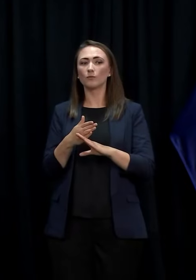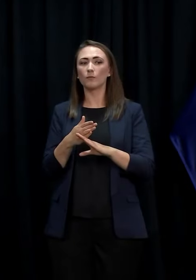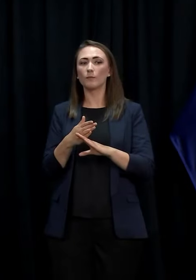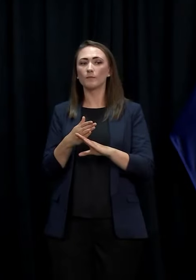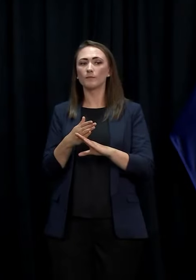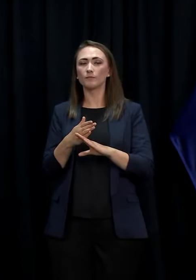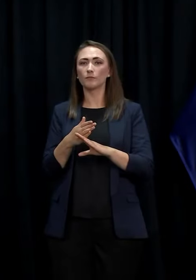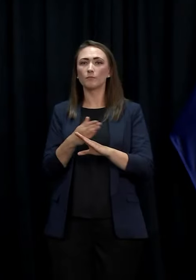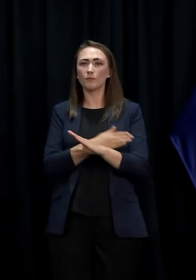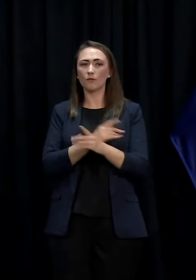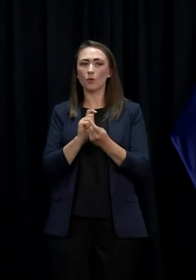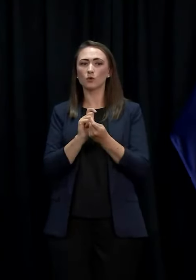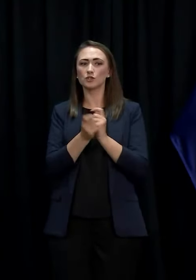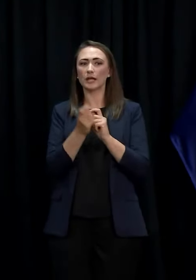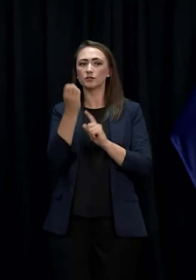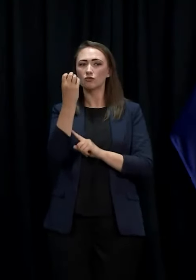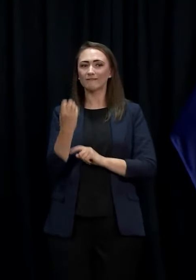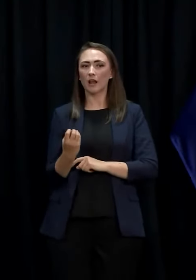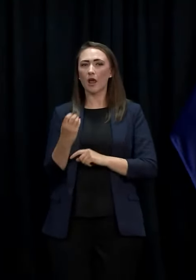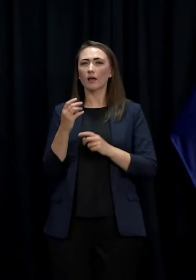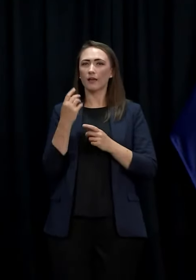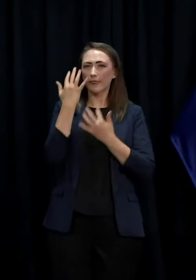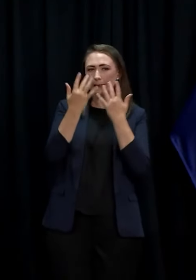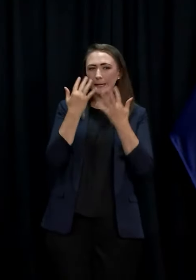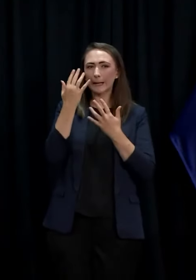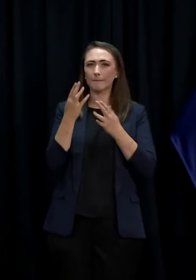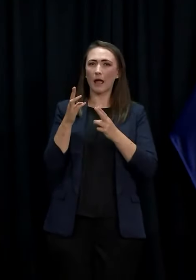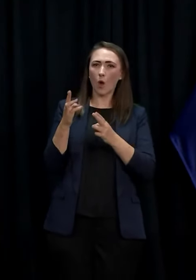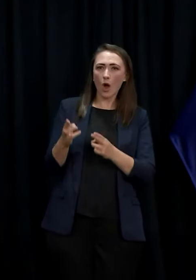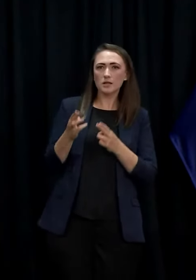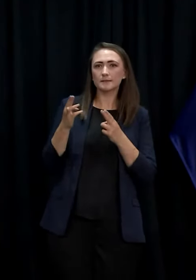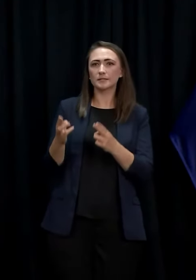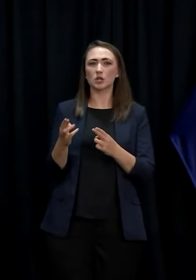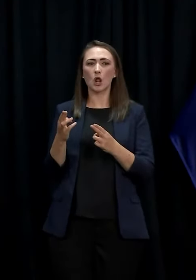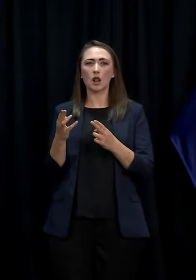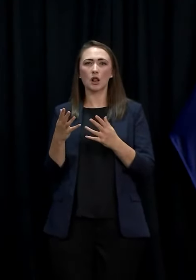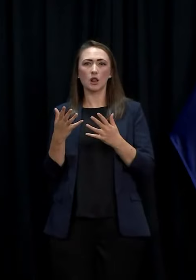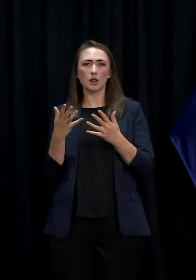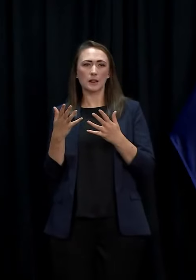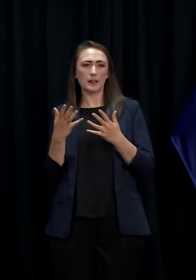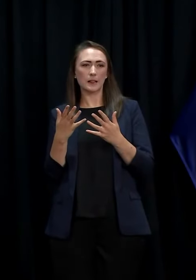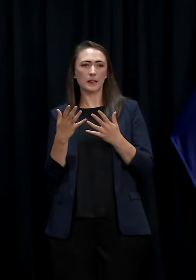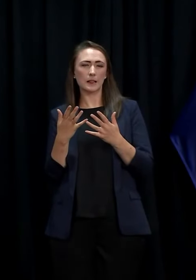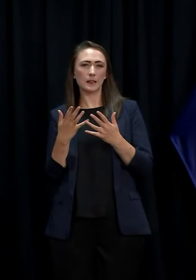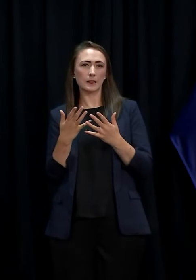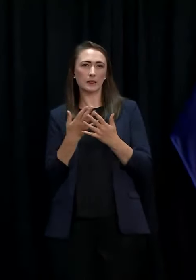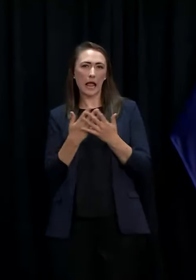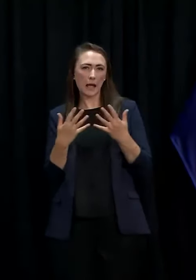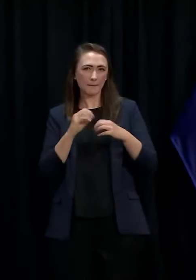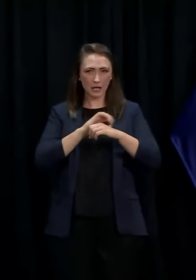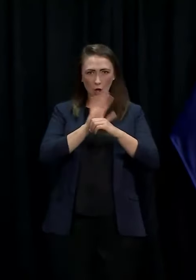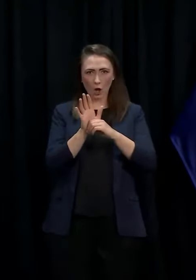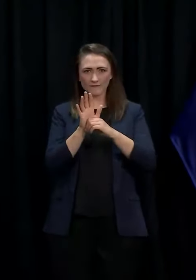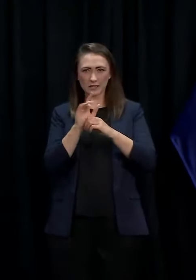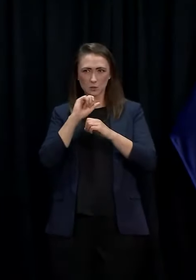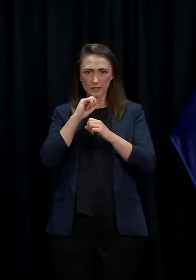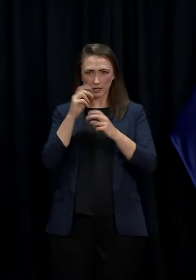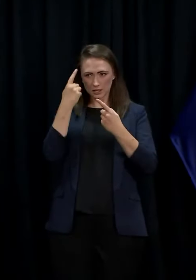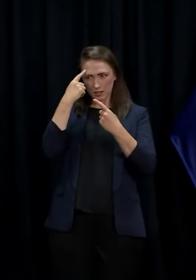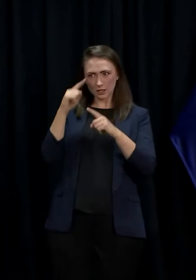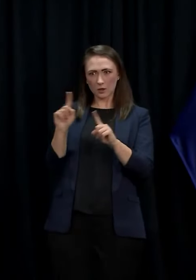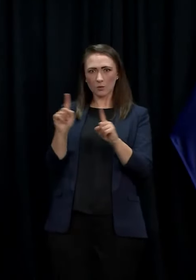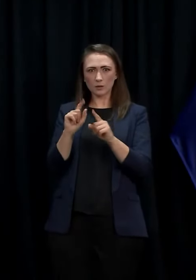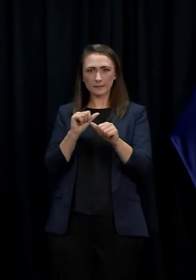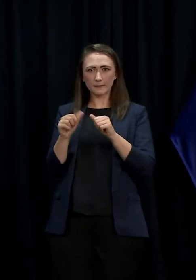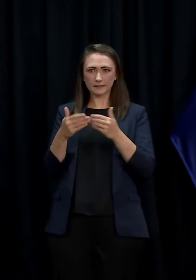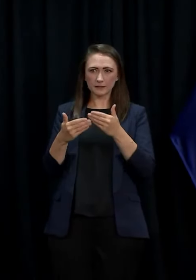in various areas play any part of Cabinet's decision-making? All of those factors are always in the advice that's presented to us here. Children, just going back